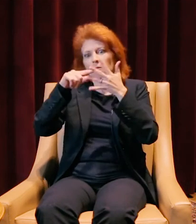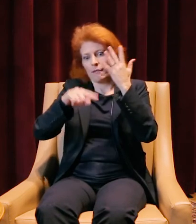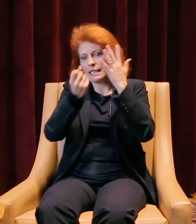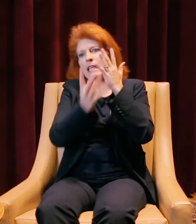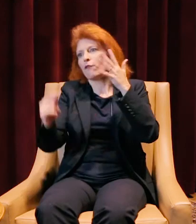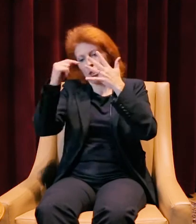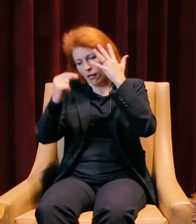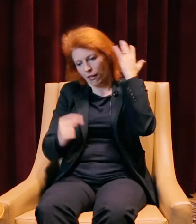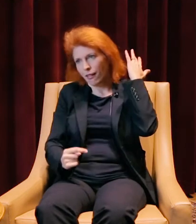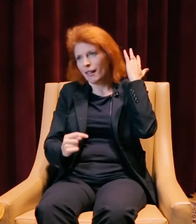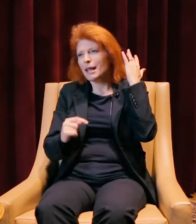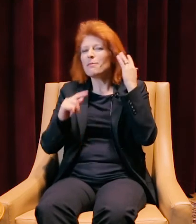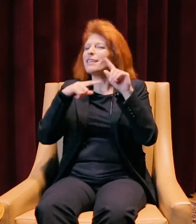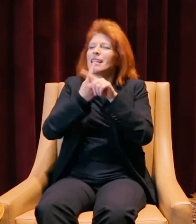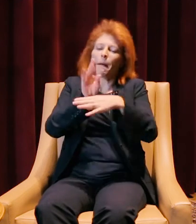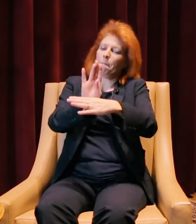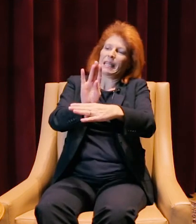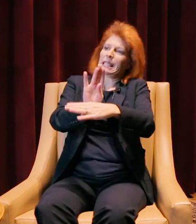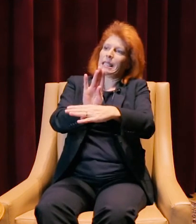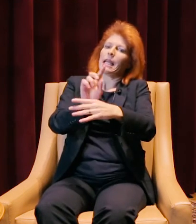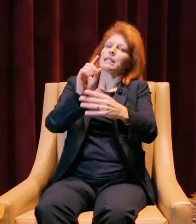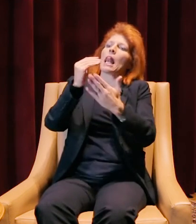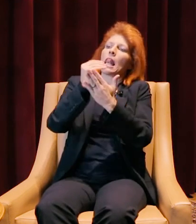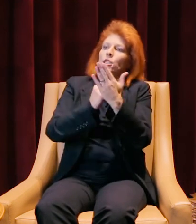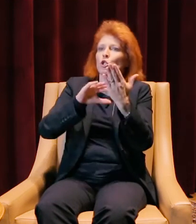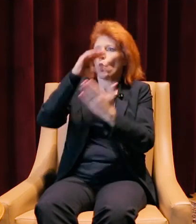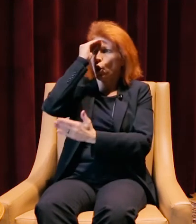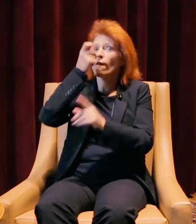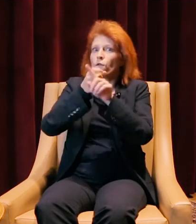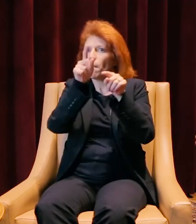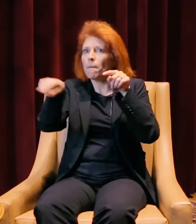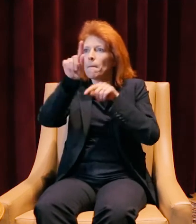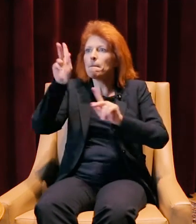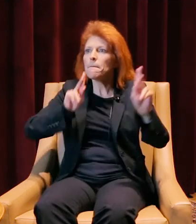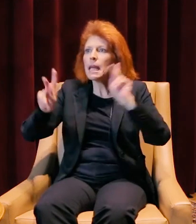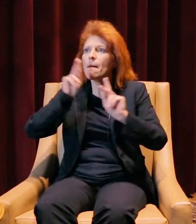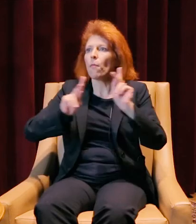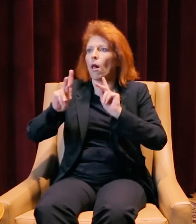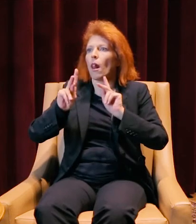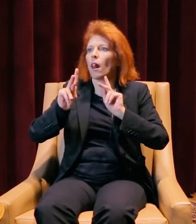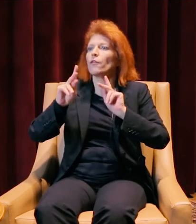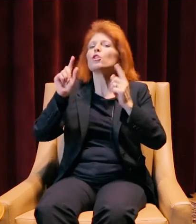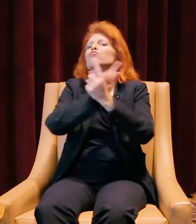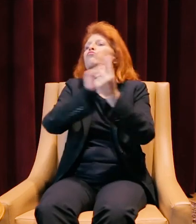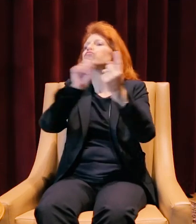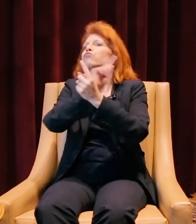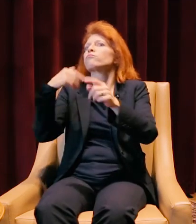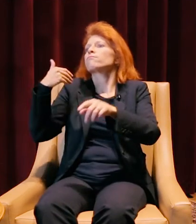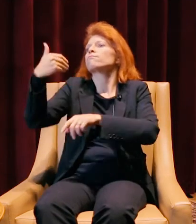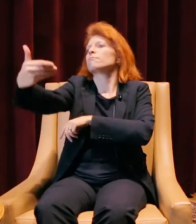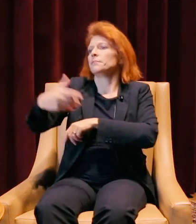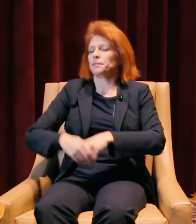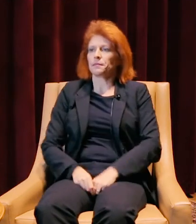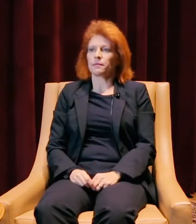think it's not just about business. It's the lessons you learn in life from the people with whom you associate over